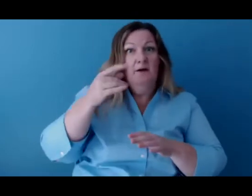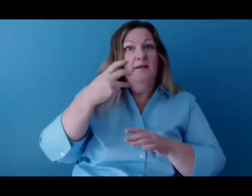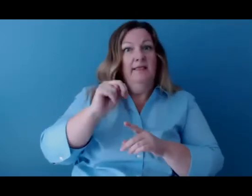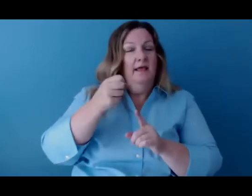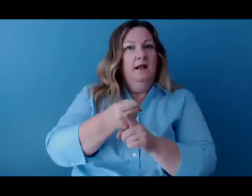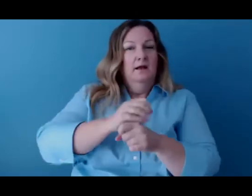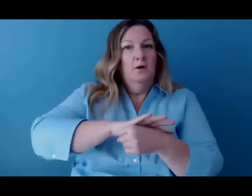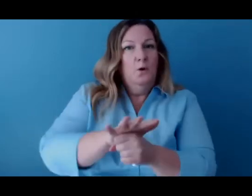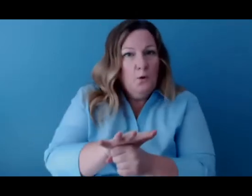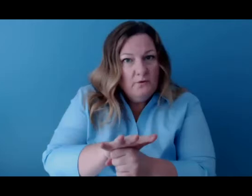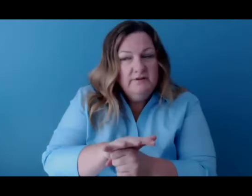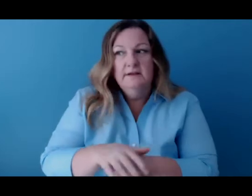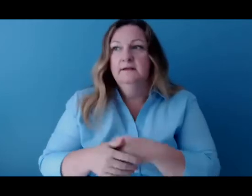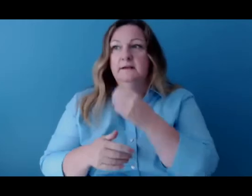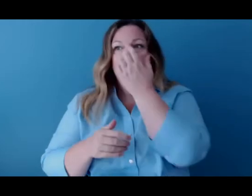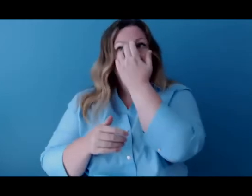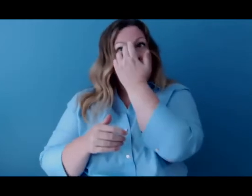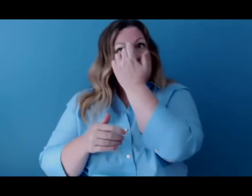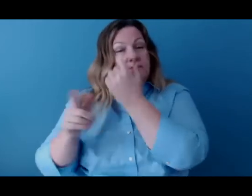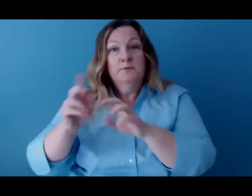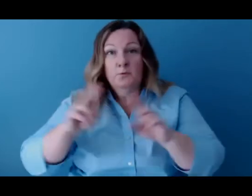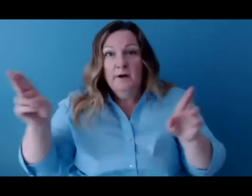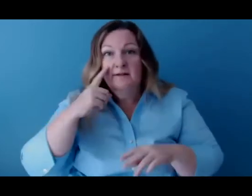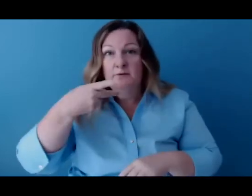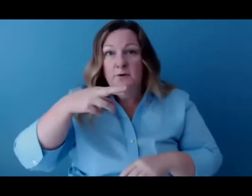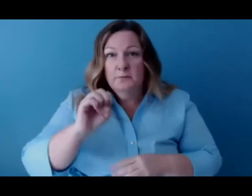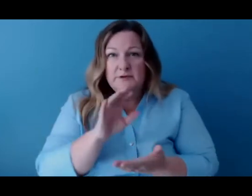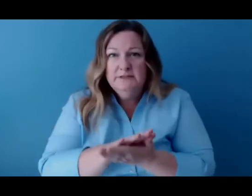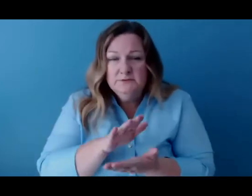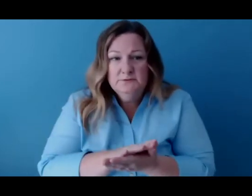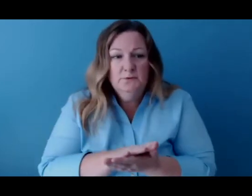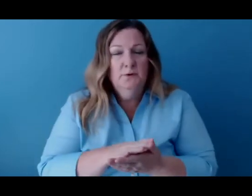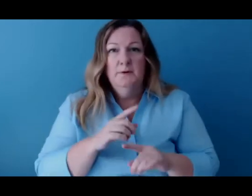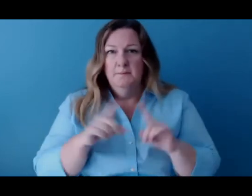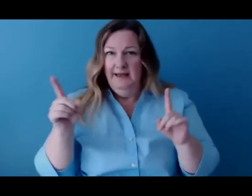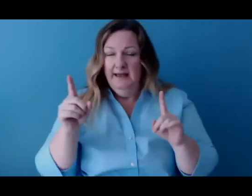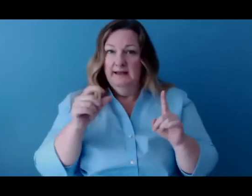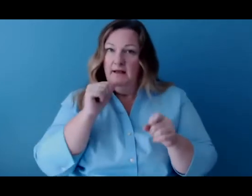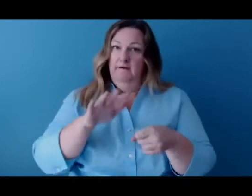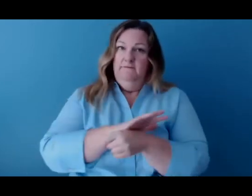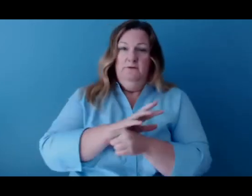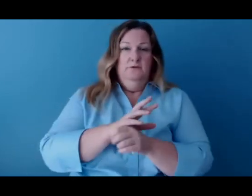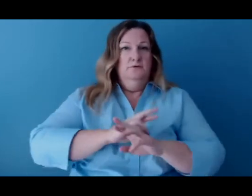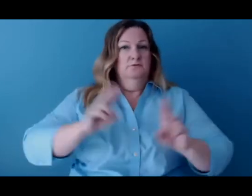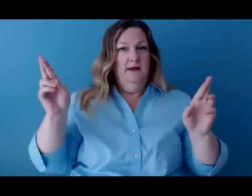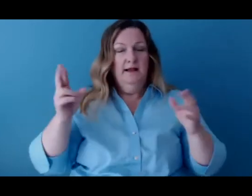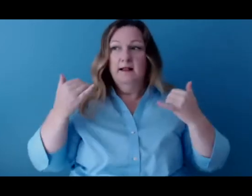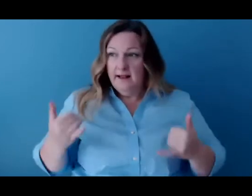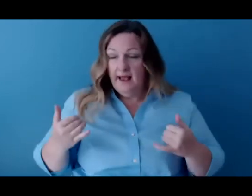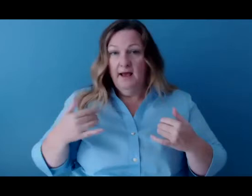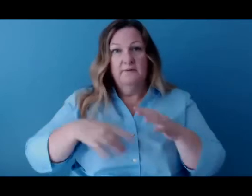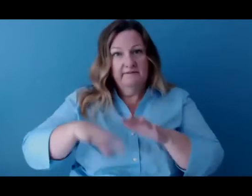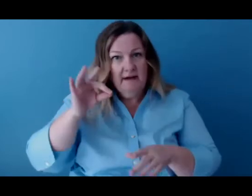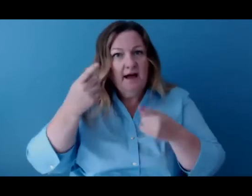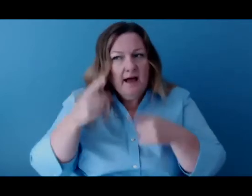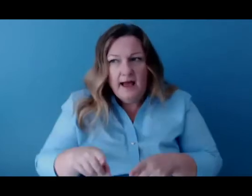know, we had his preschool set up and they were great, but we weren't in anything too technical for him. But after all of this has taken place and we can go in and see